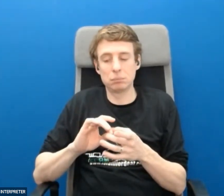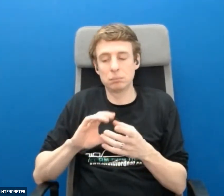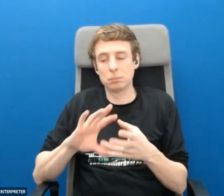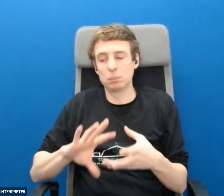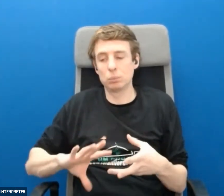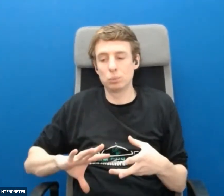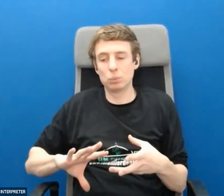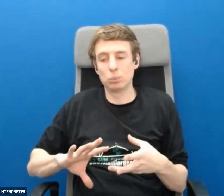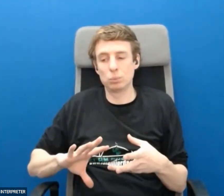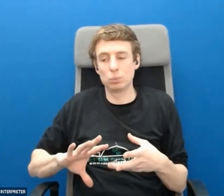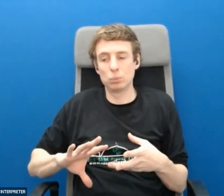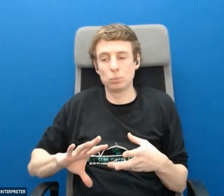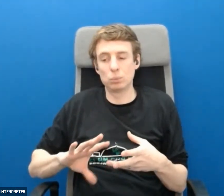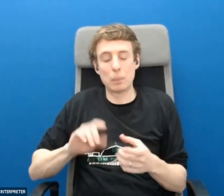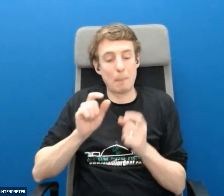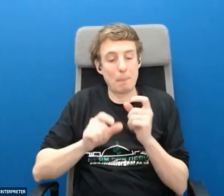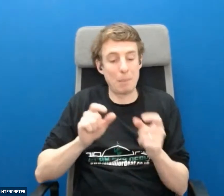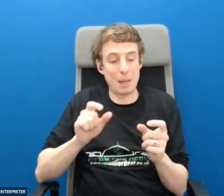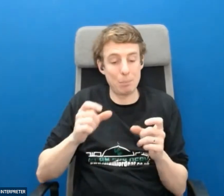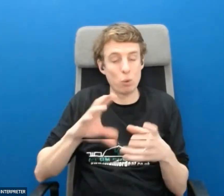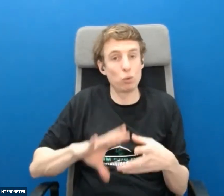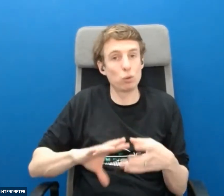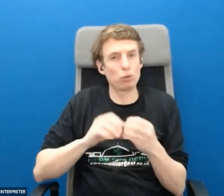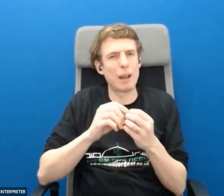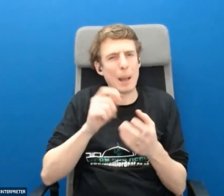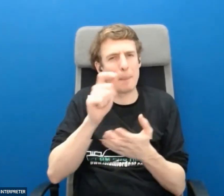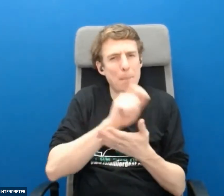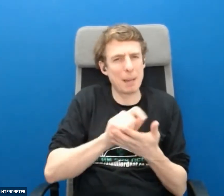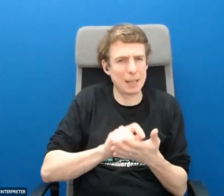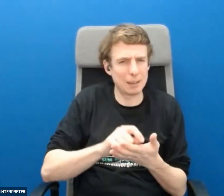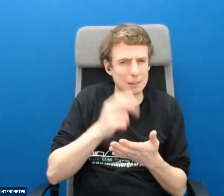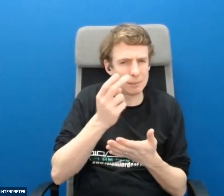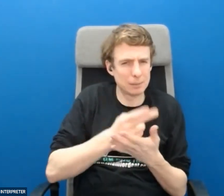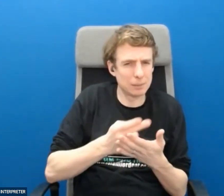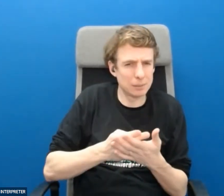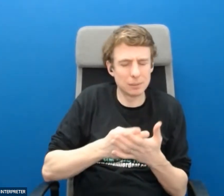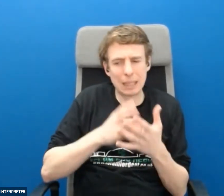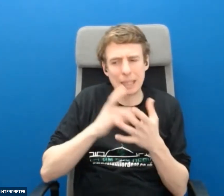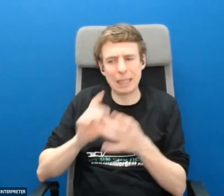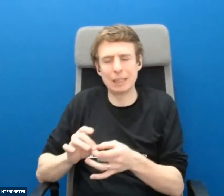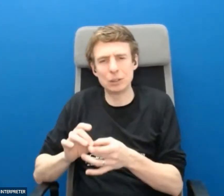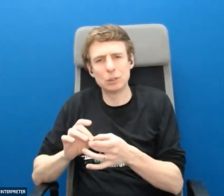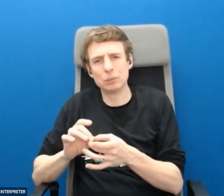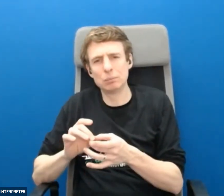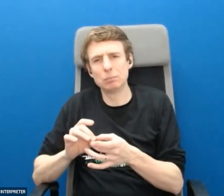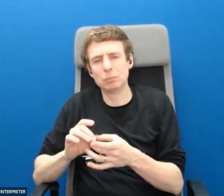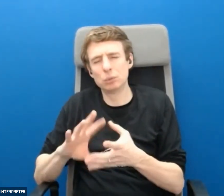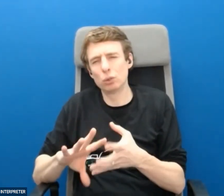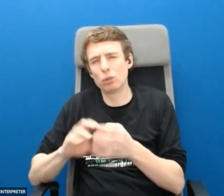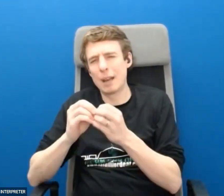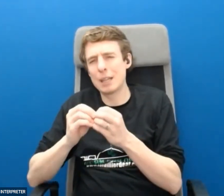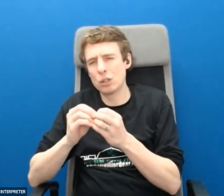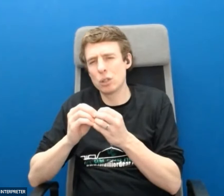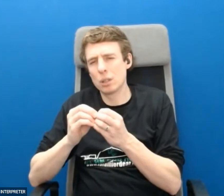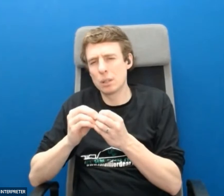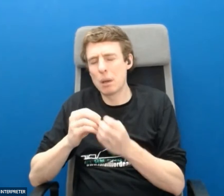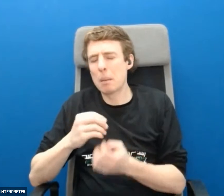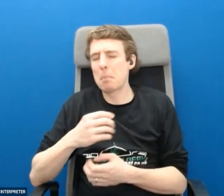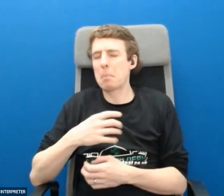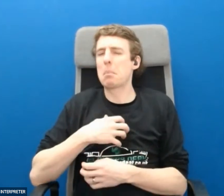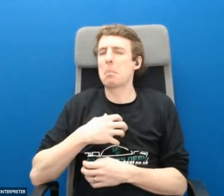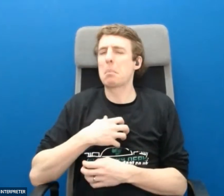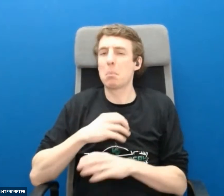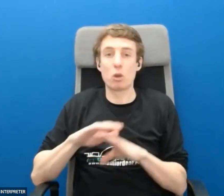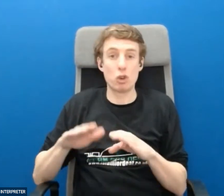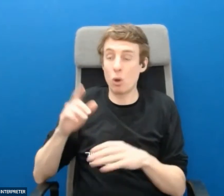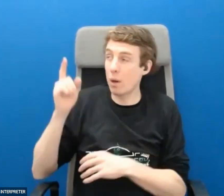those who made those pictures, so to other than Allah. So the question is, how can we reconcile